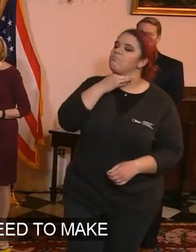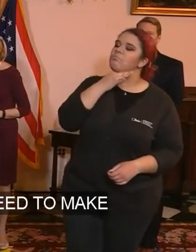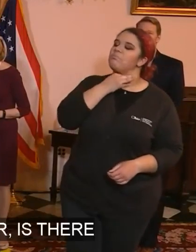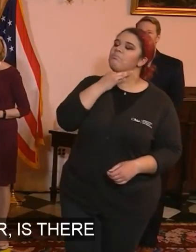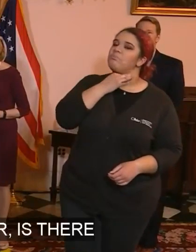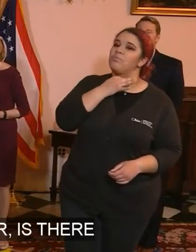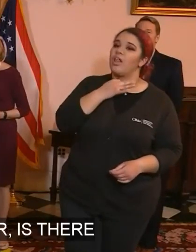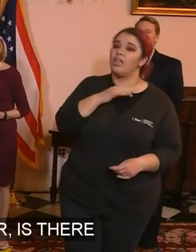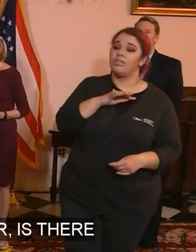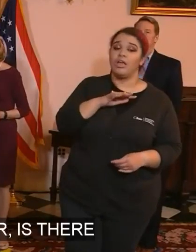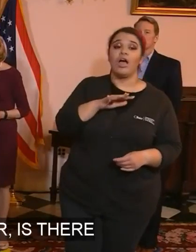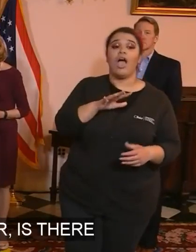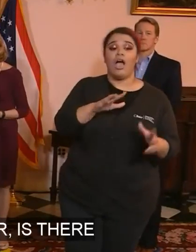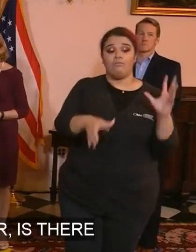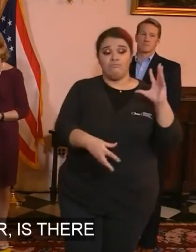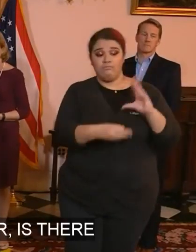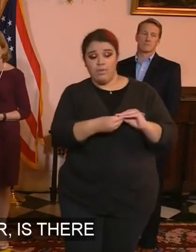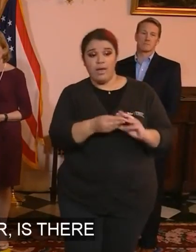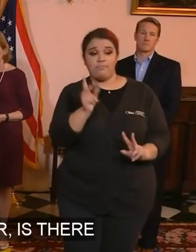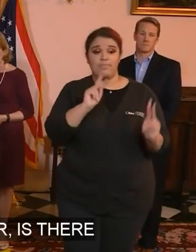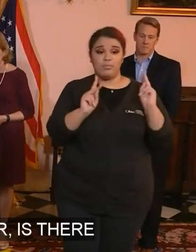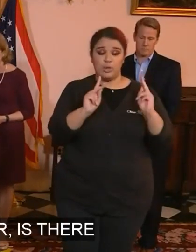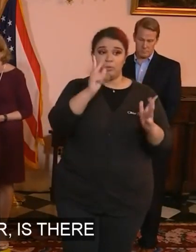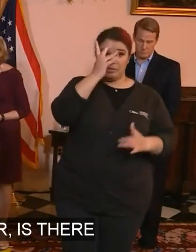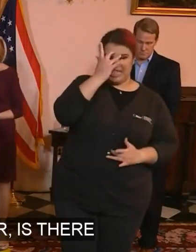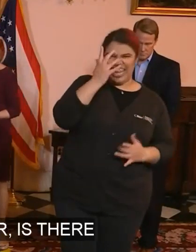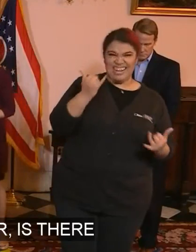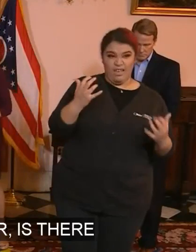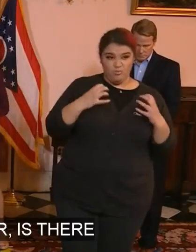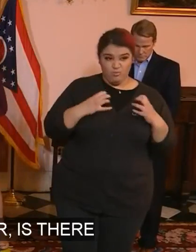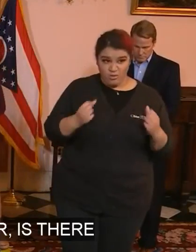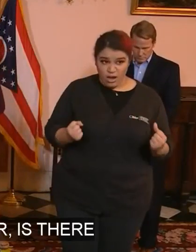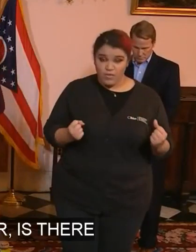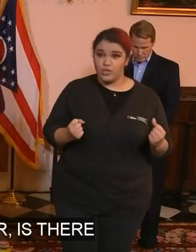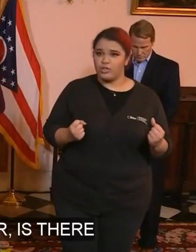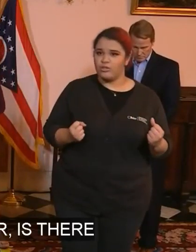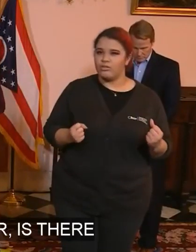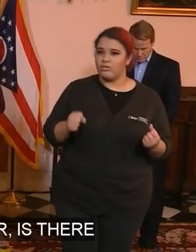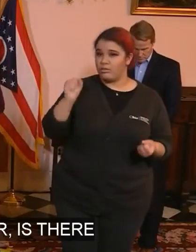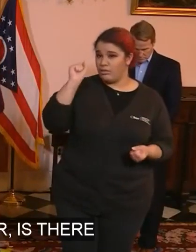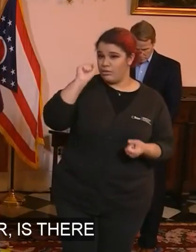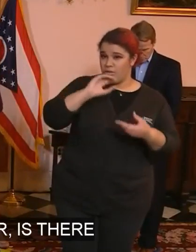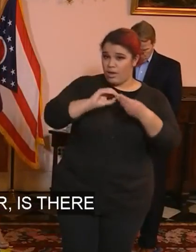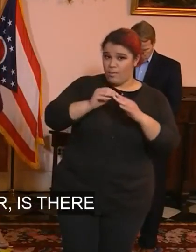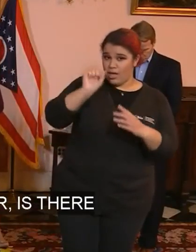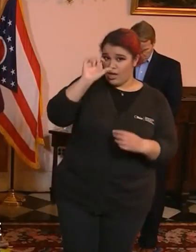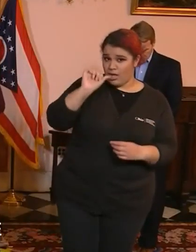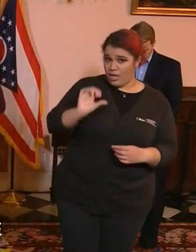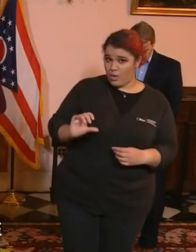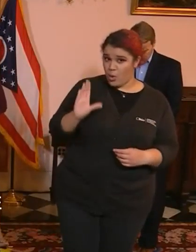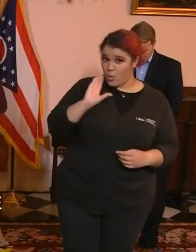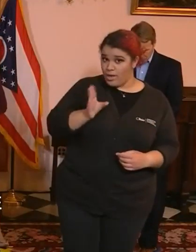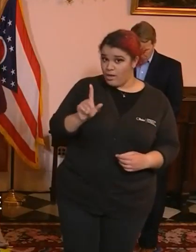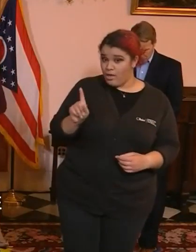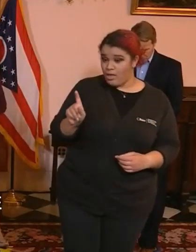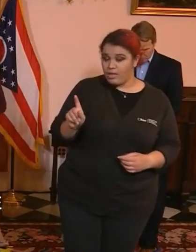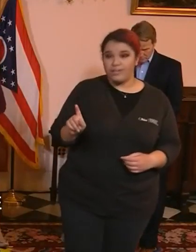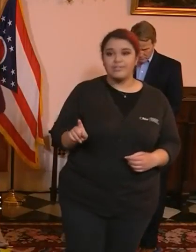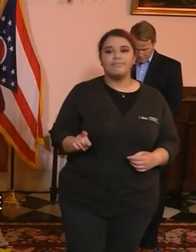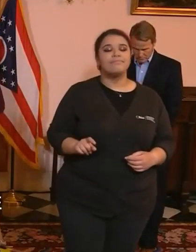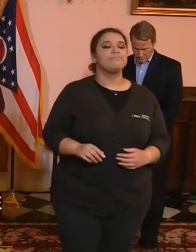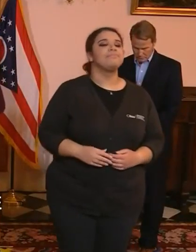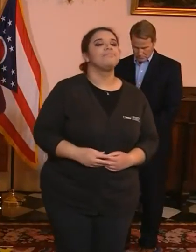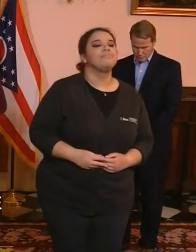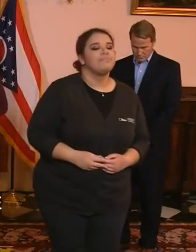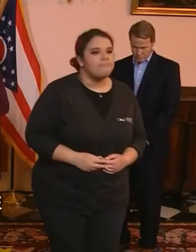of people who have recovered from this, just to kind of provide a fuller picture of how this is going? So there is new